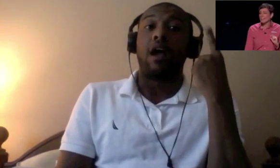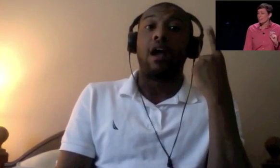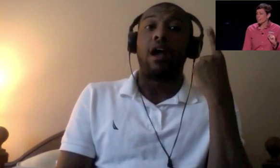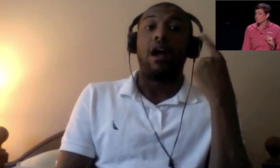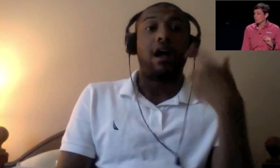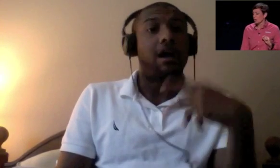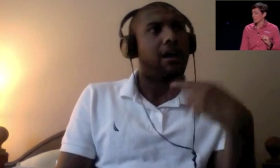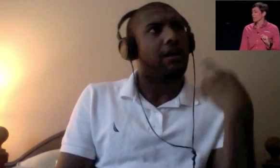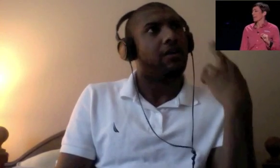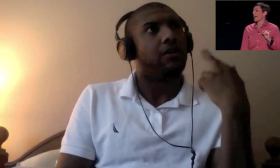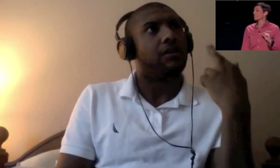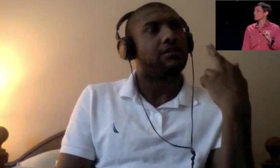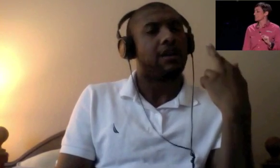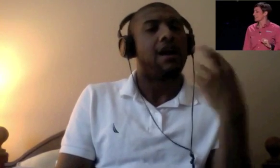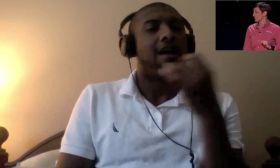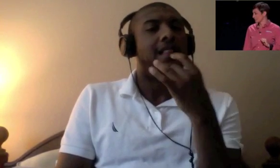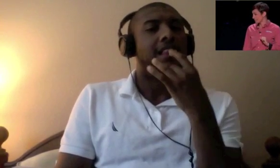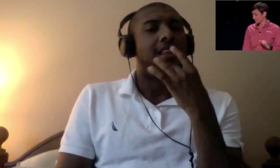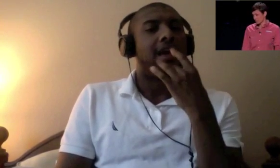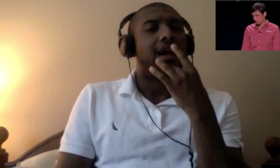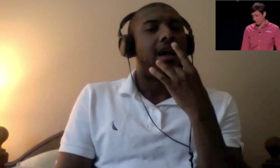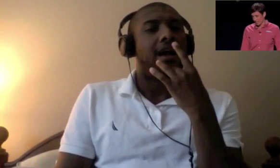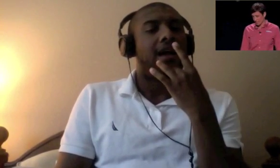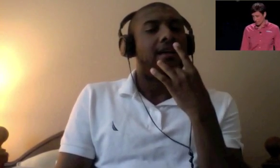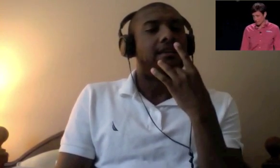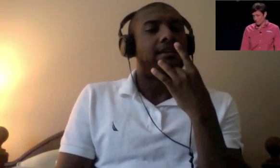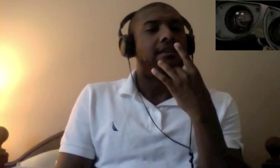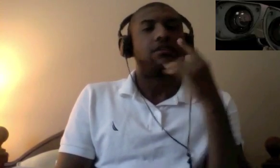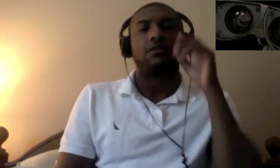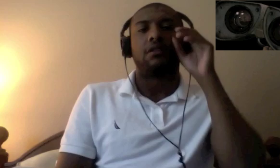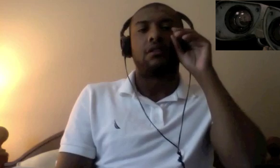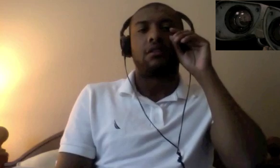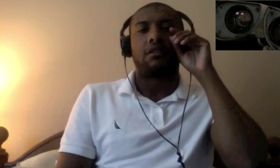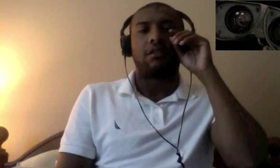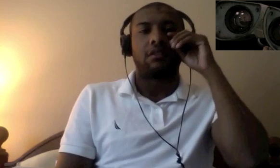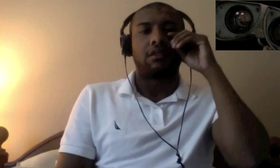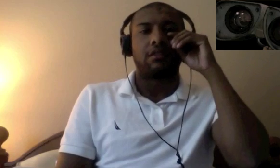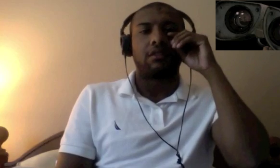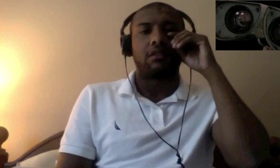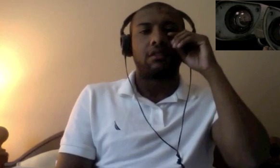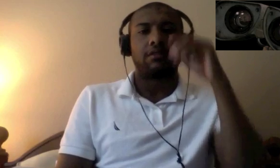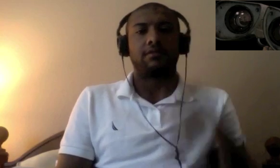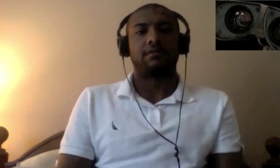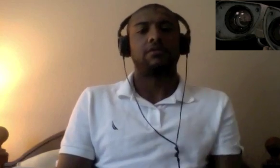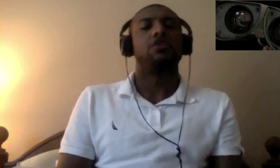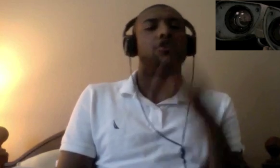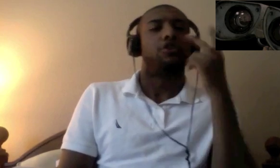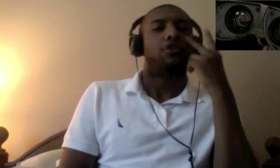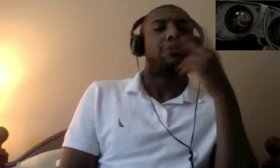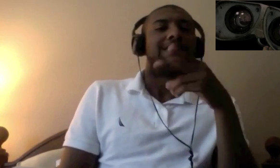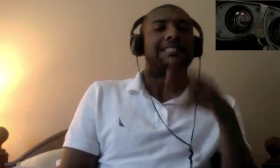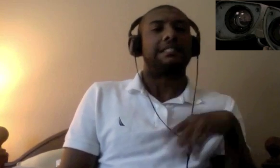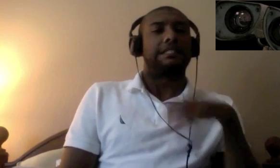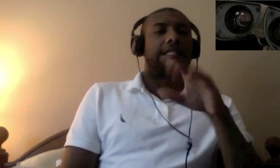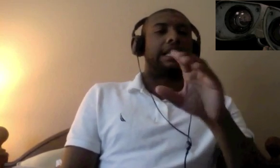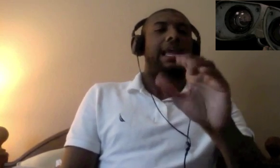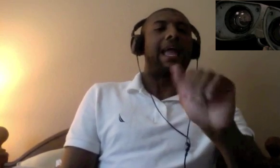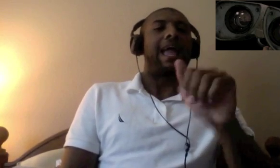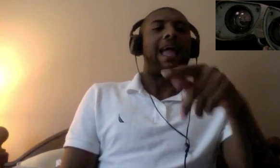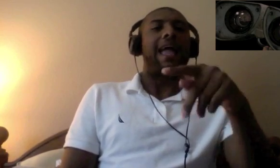We add a light to Wally that accidentally leaks into his eyes. You can see it light up these gray aperture